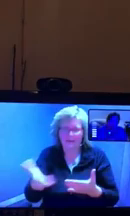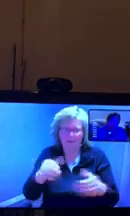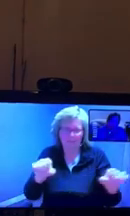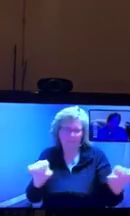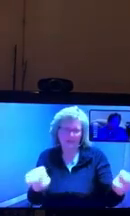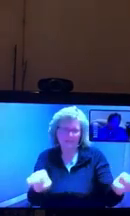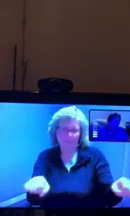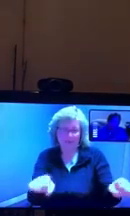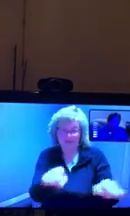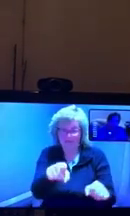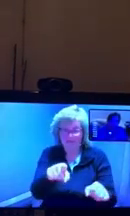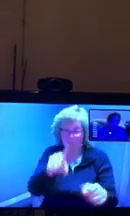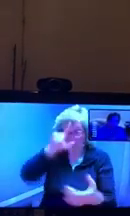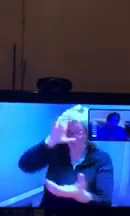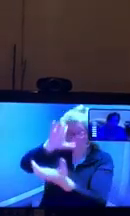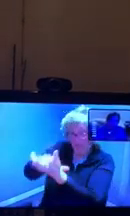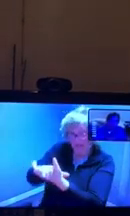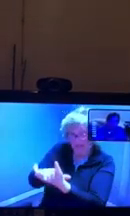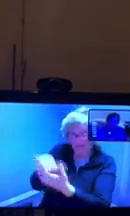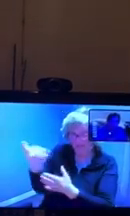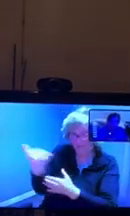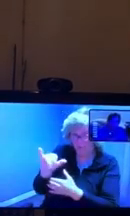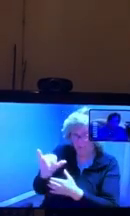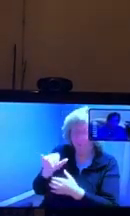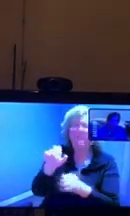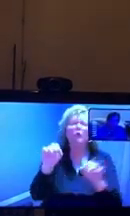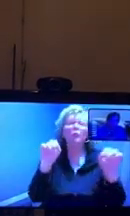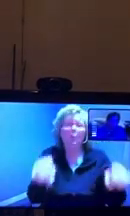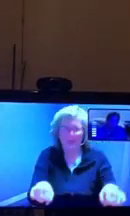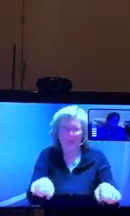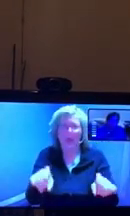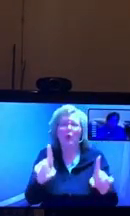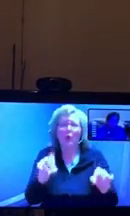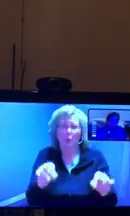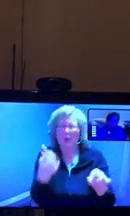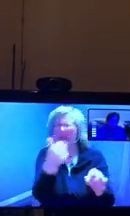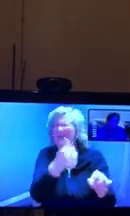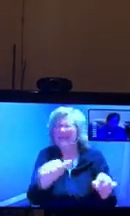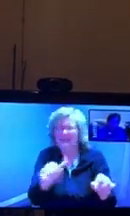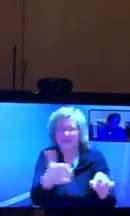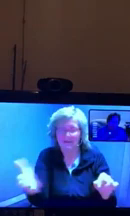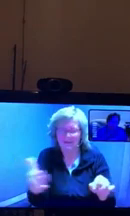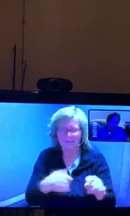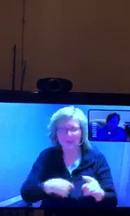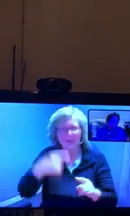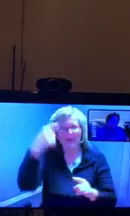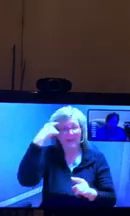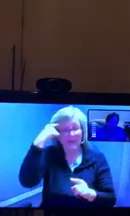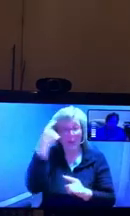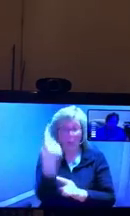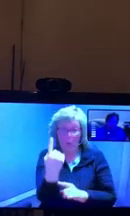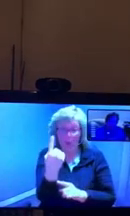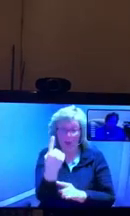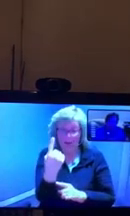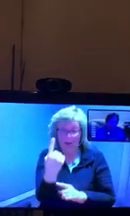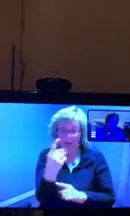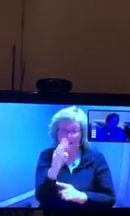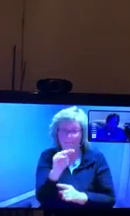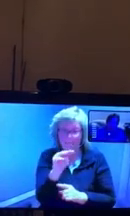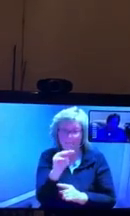concept here, you will too. I mean, let's just talk about this for a moment. Think about it. The $1 million vision to raise